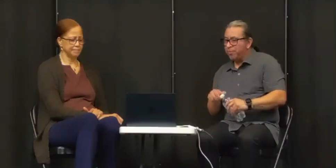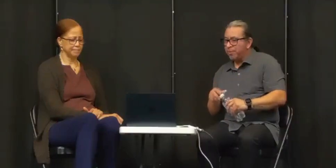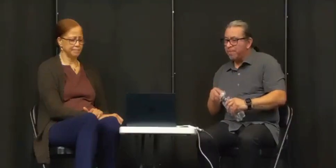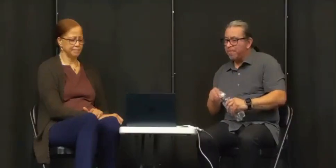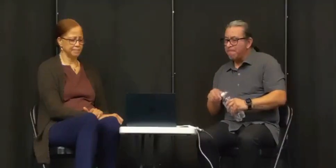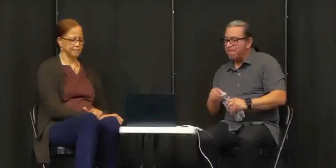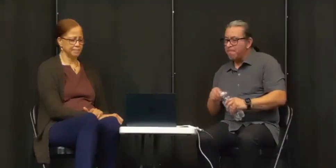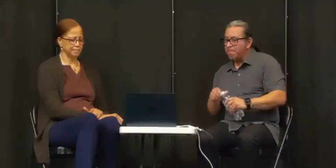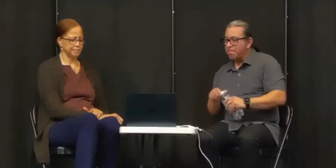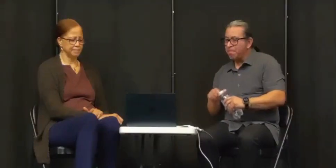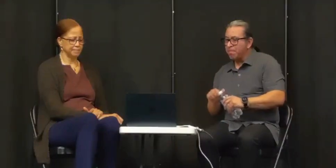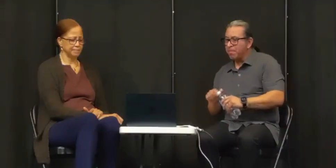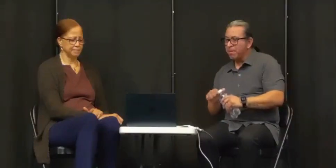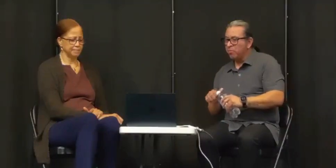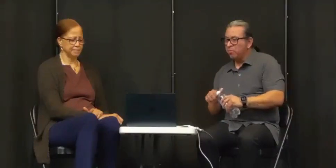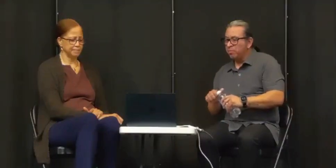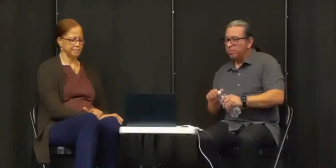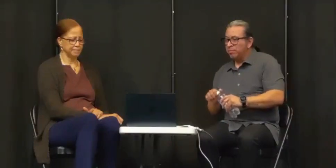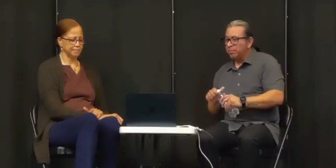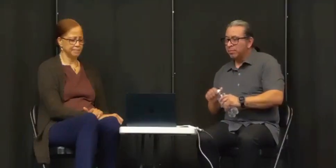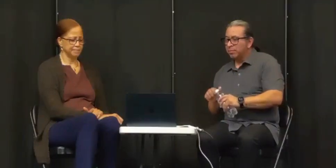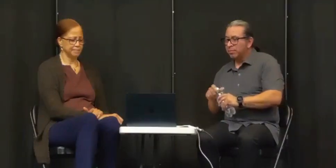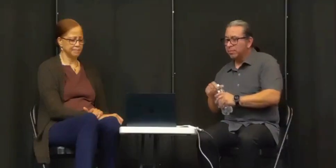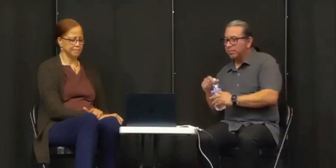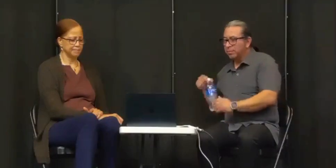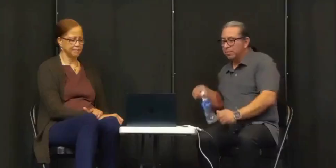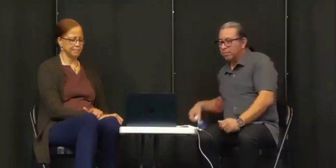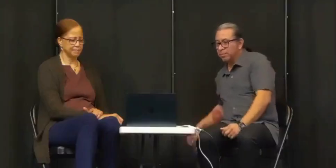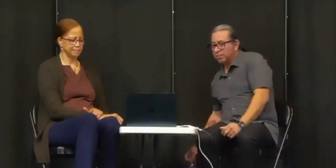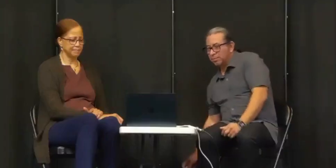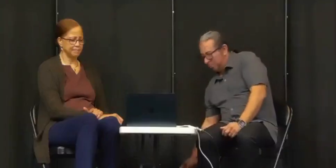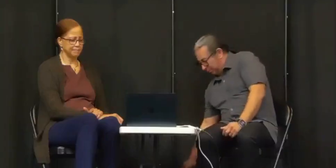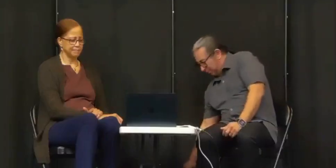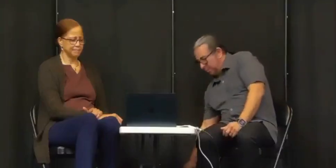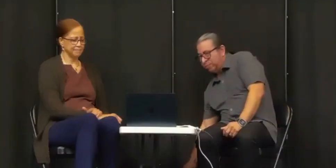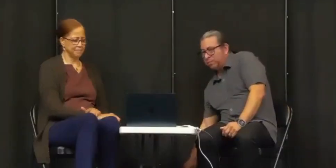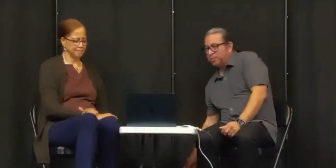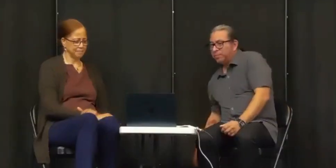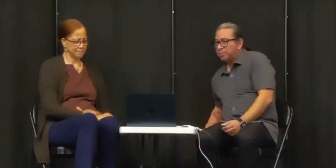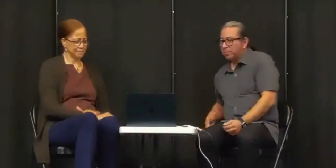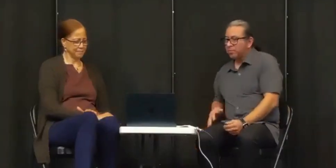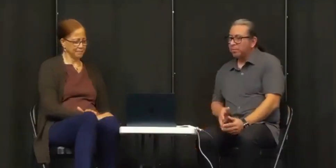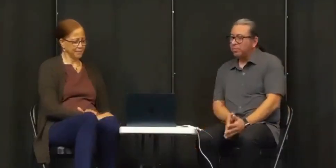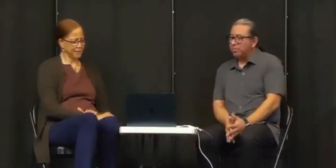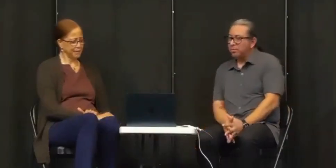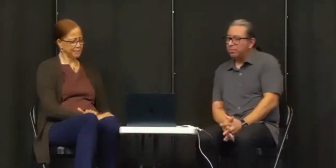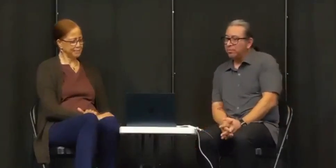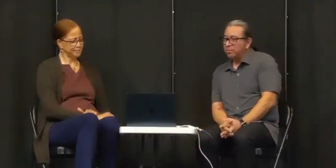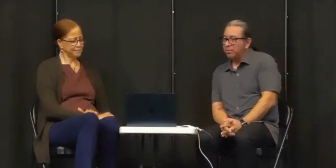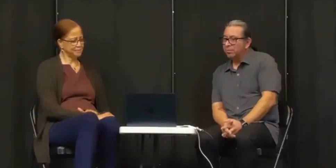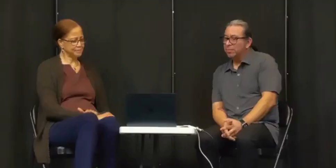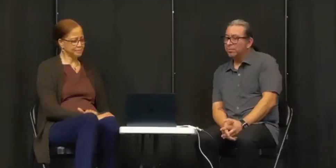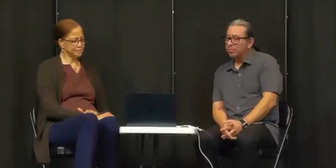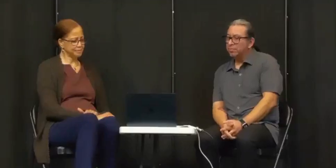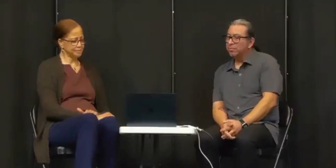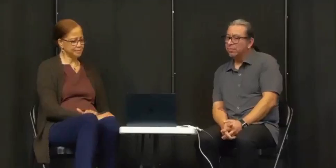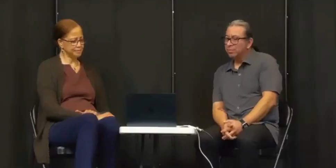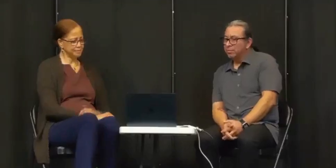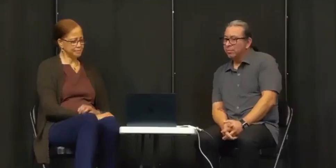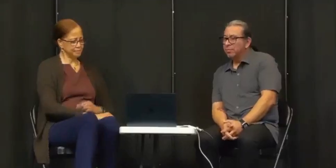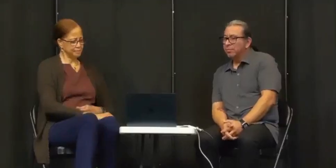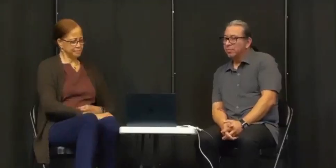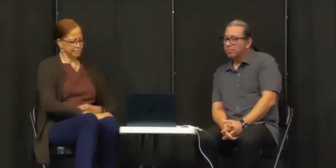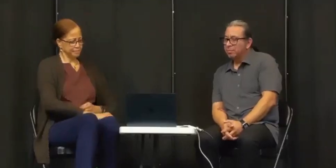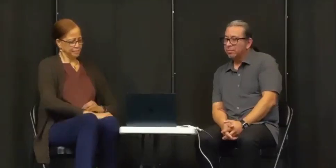husband. And I think about 90% of all people in attendance were hearing, and they didn't know sign language. My